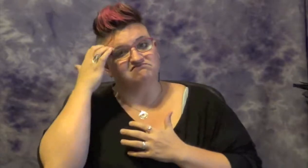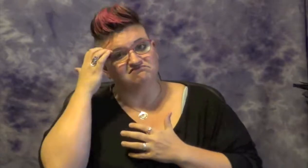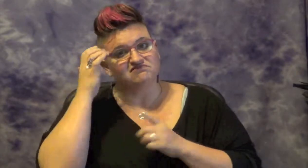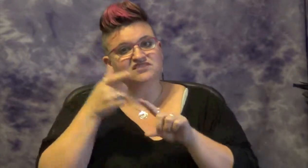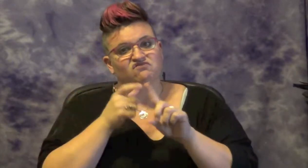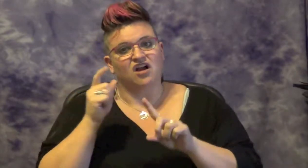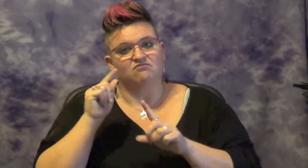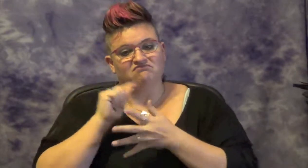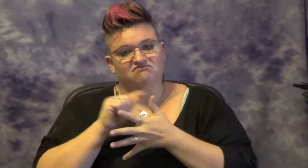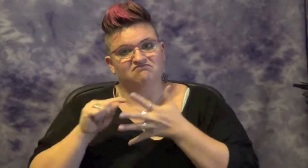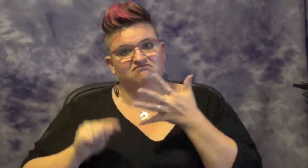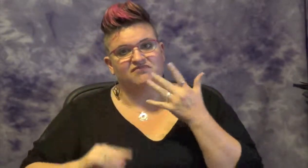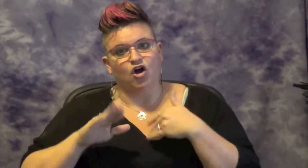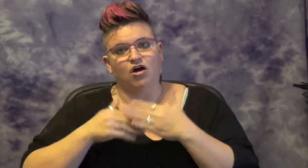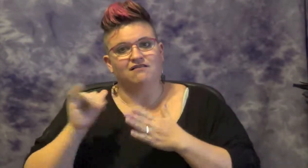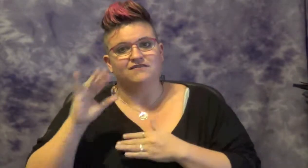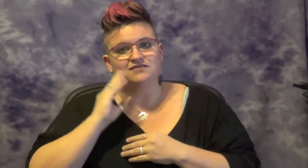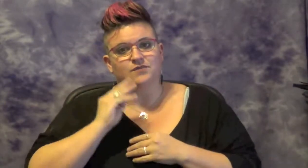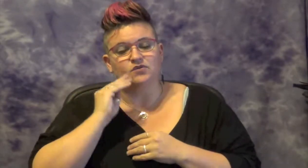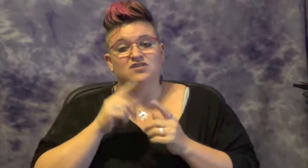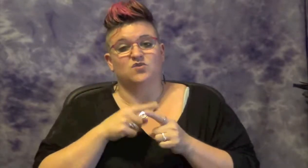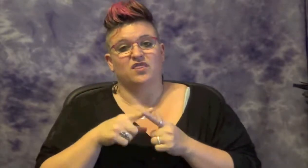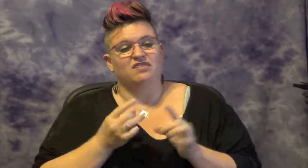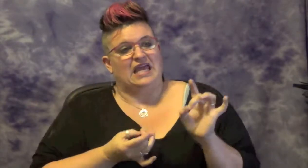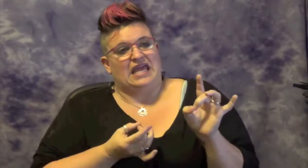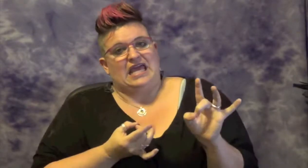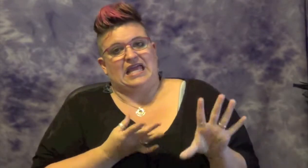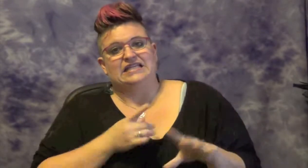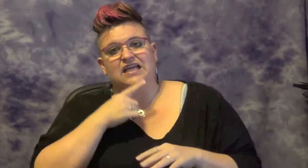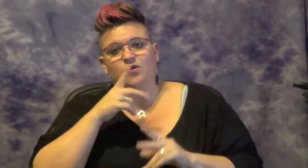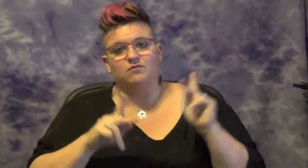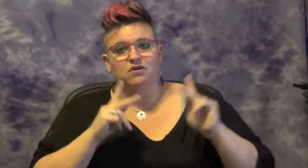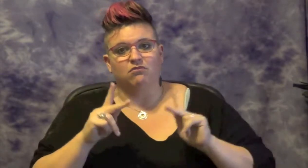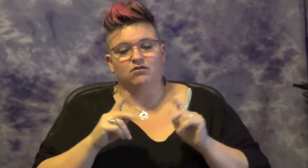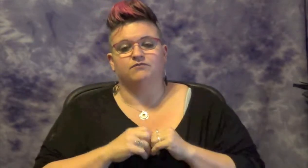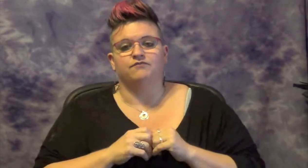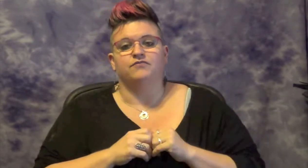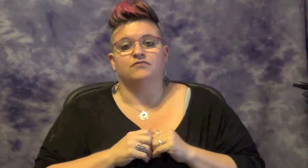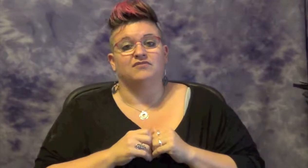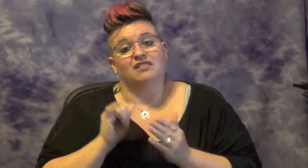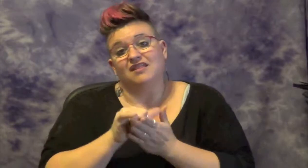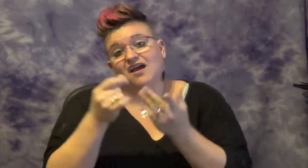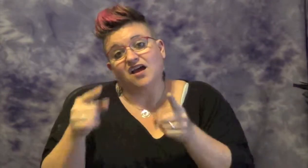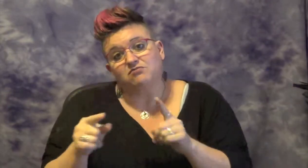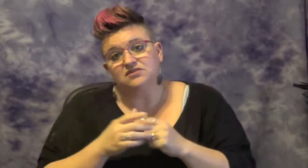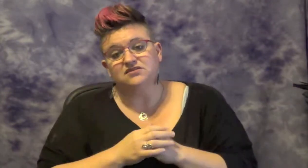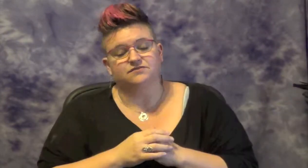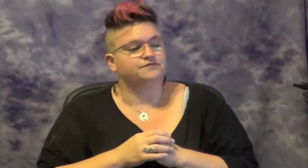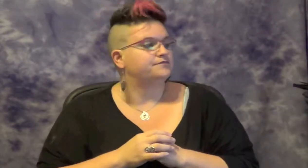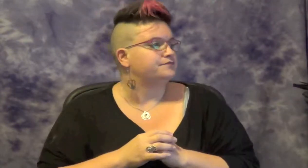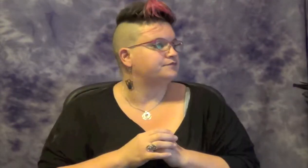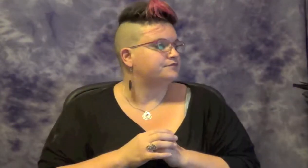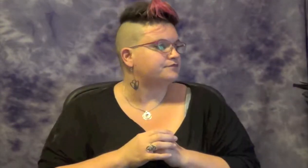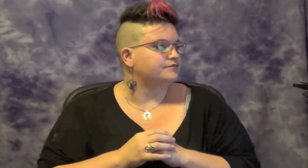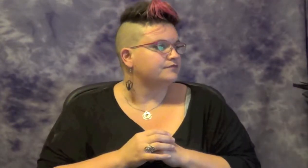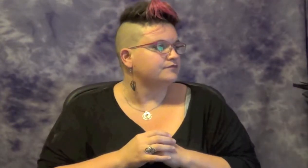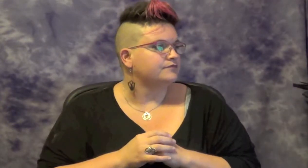they might be damaged from that and hate hearing people as a whole. That happens in